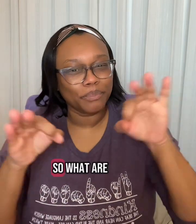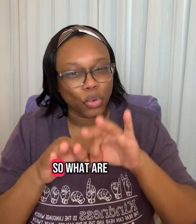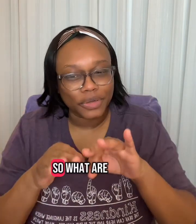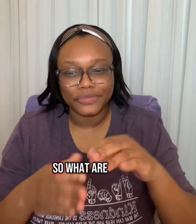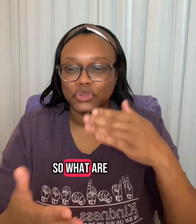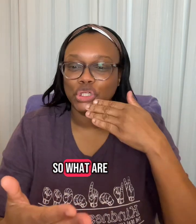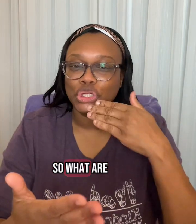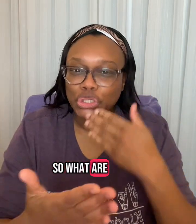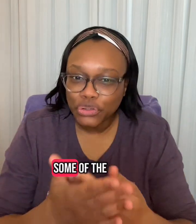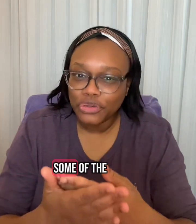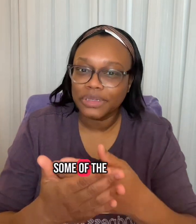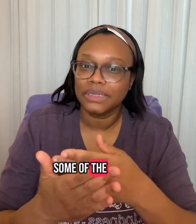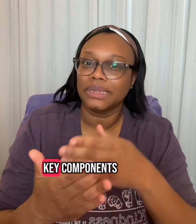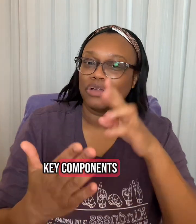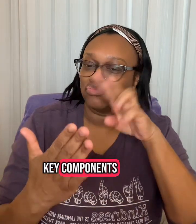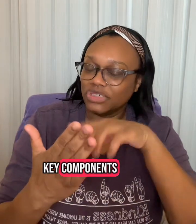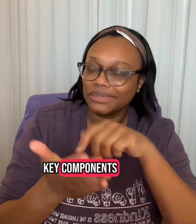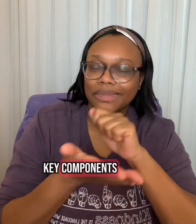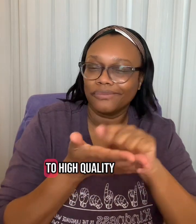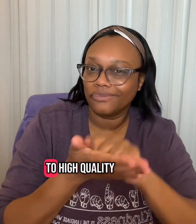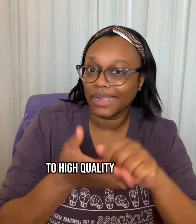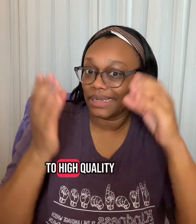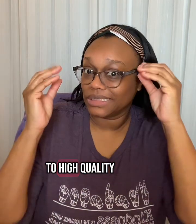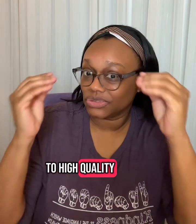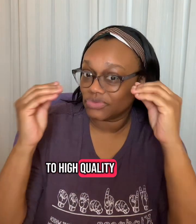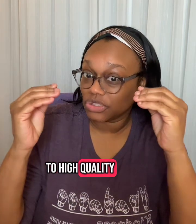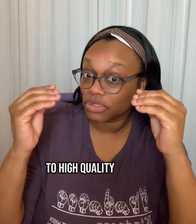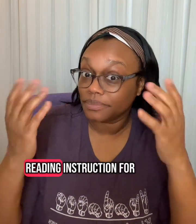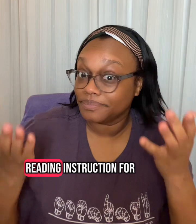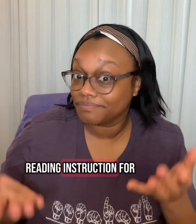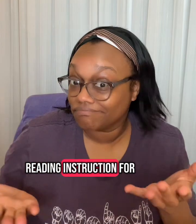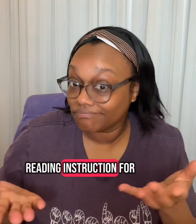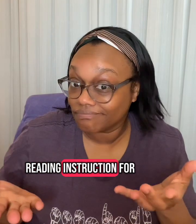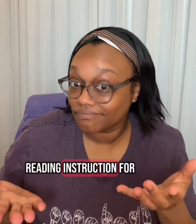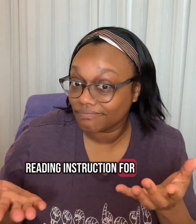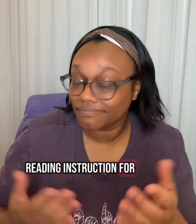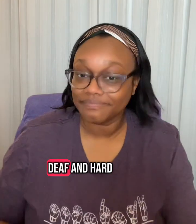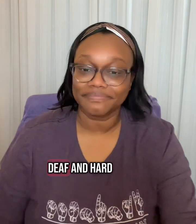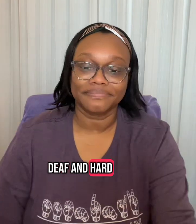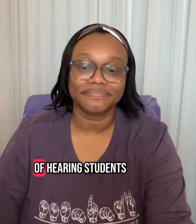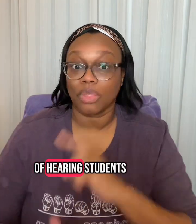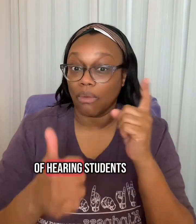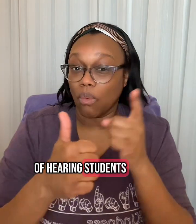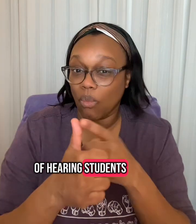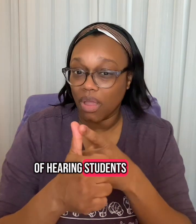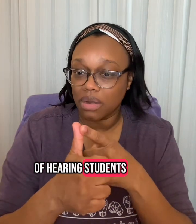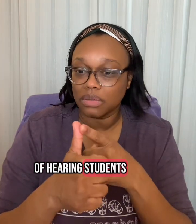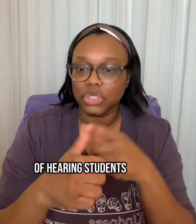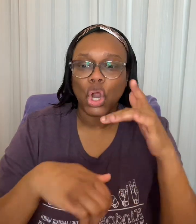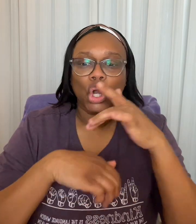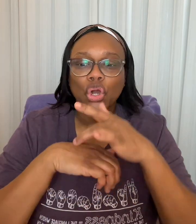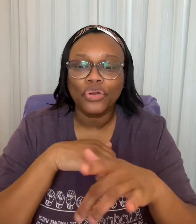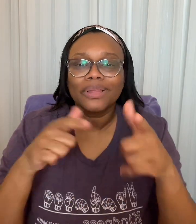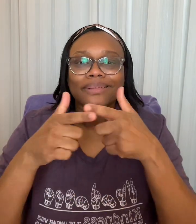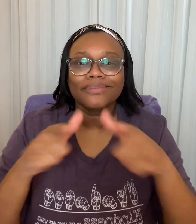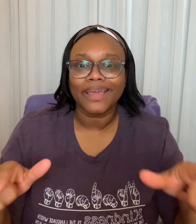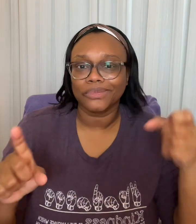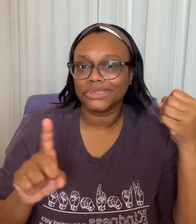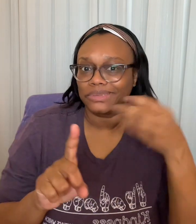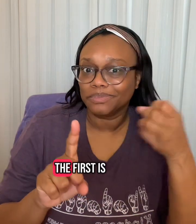So, what are some of the key components to high quality reading instruction for deaf and hard of hearing students? The